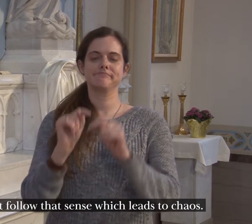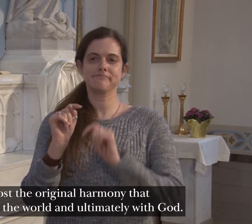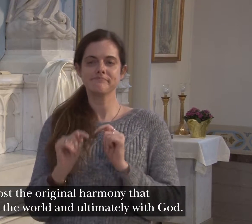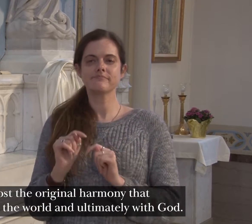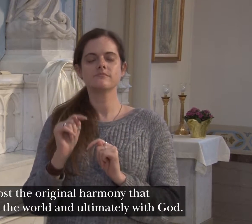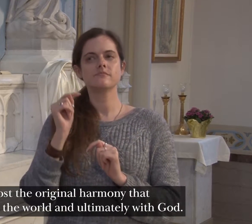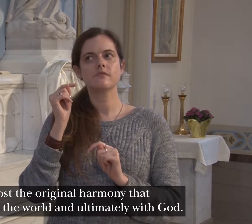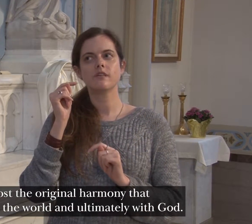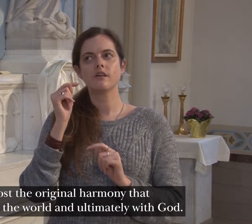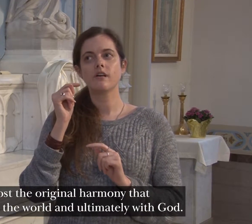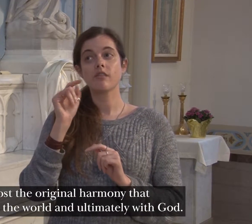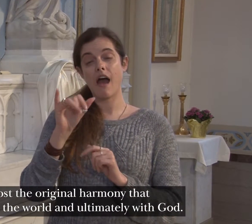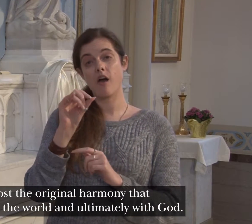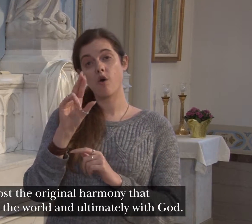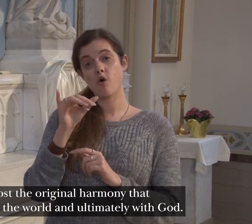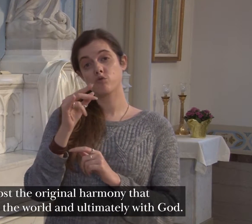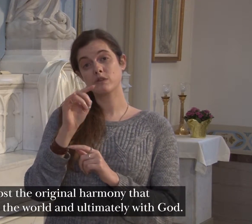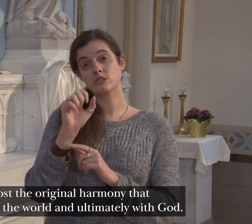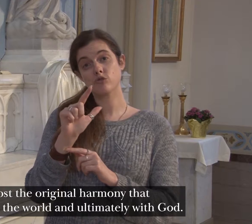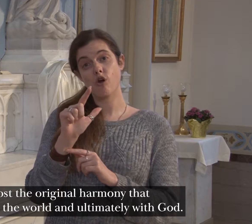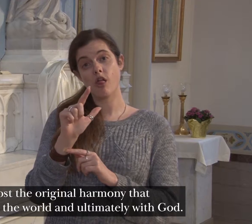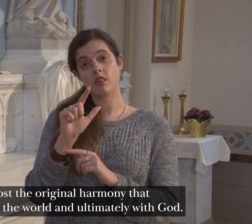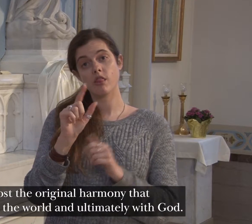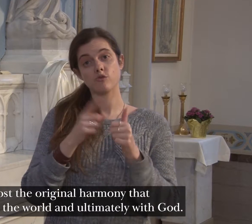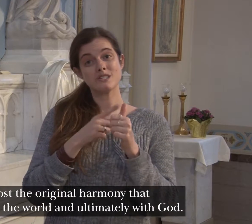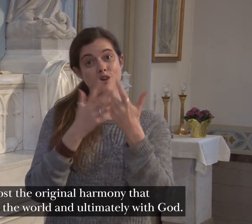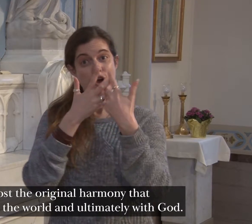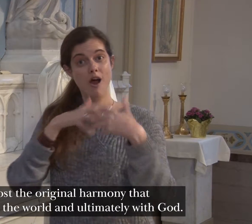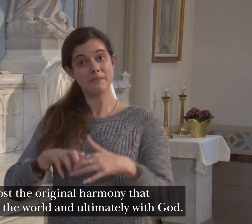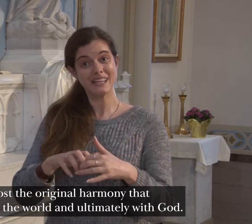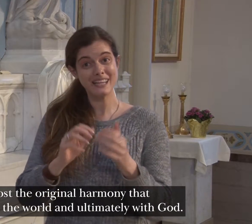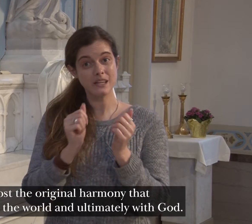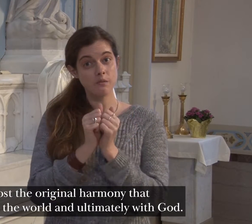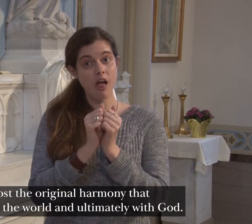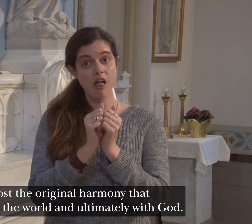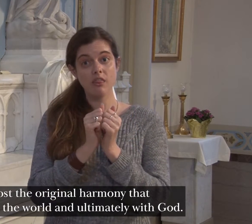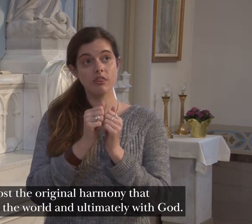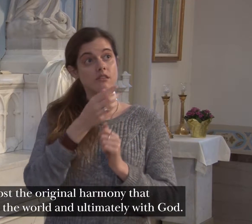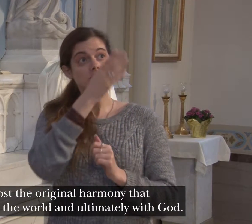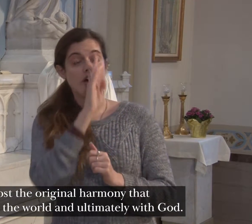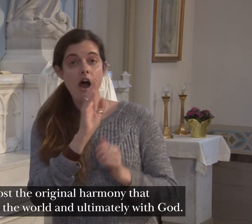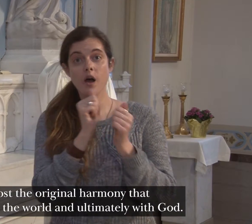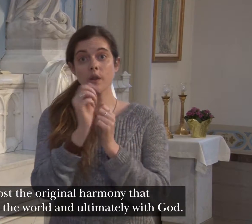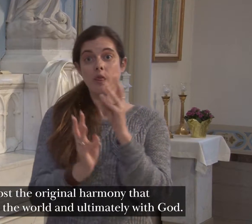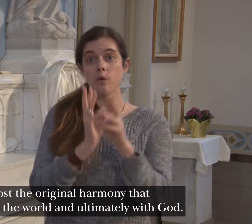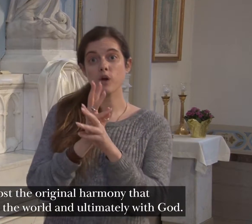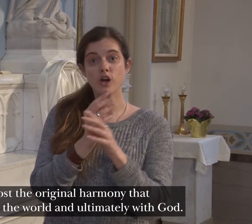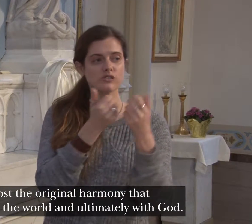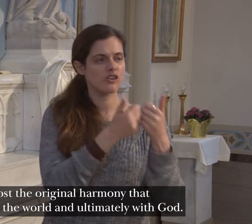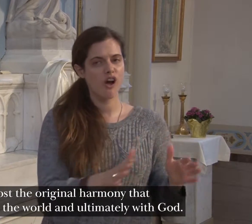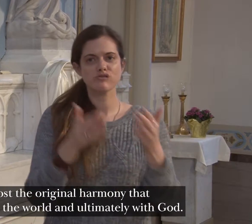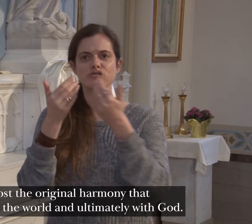We have lost the original harmony that people had with the world and ultimately with God.